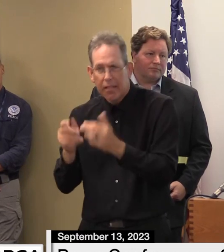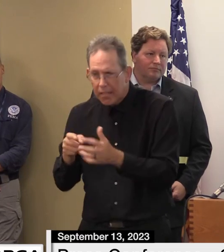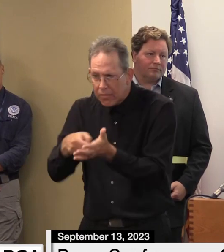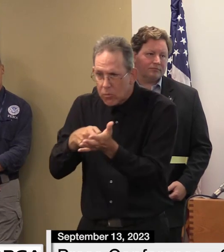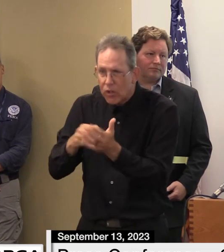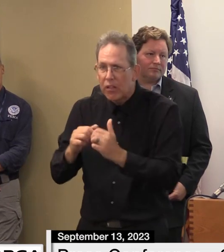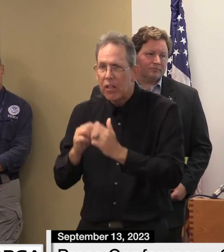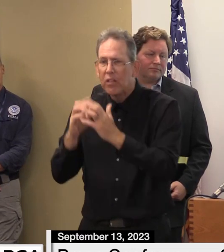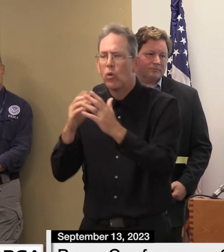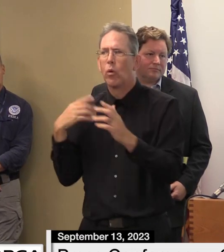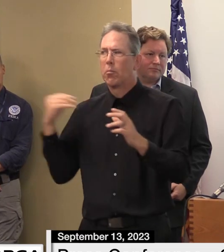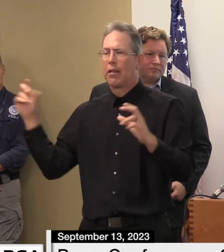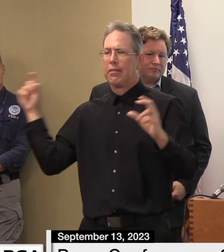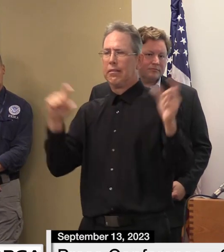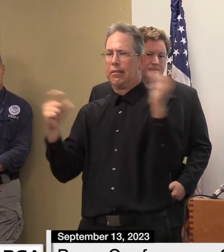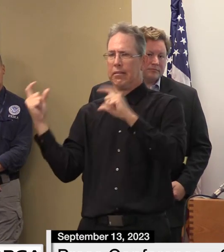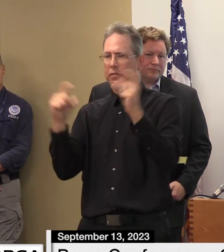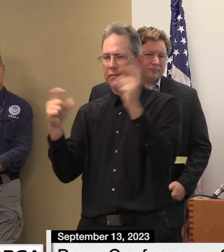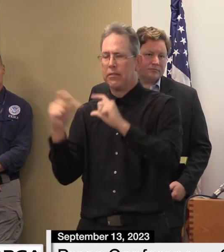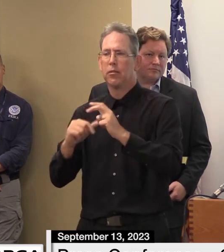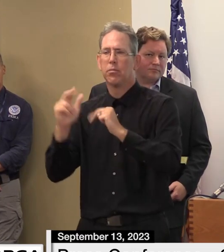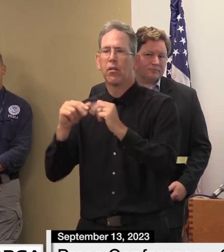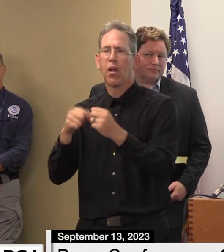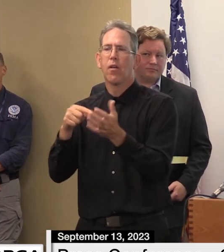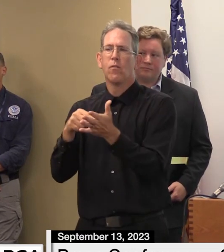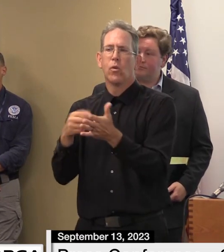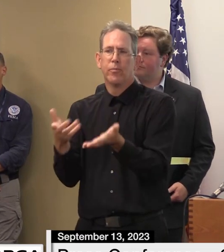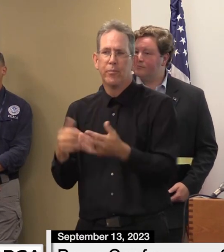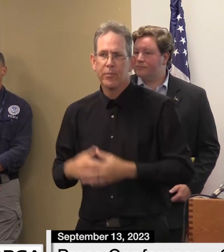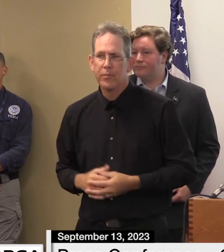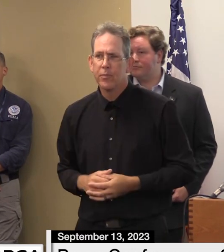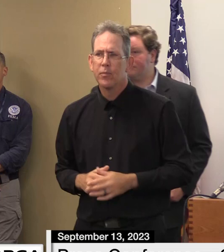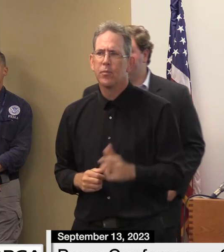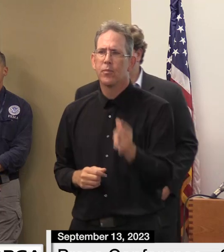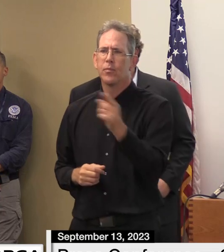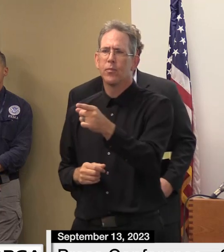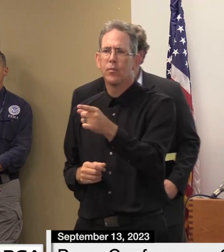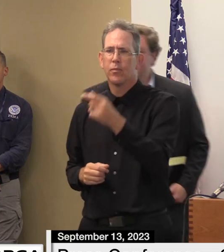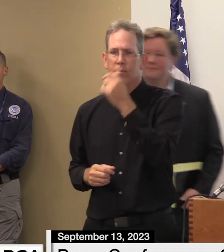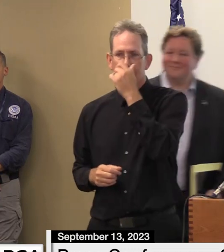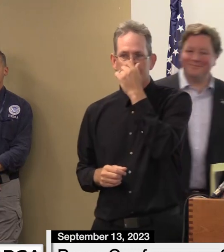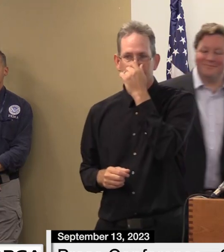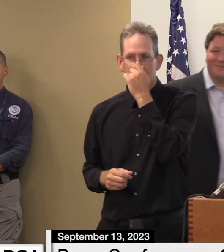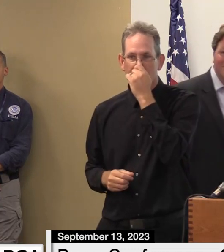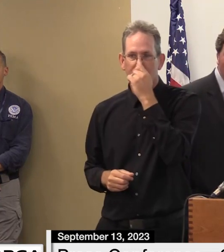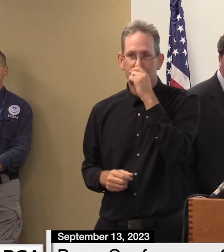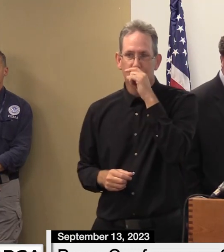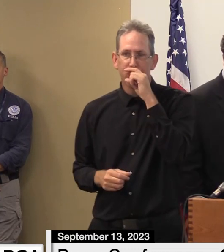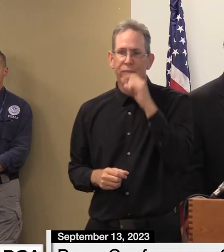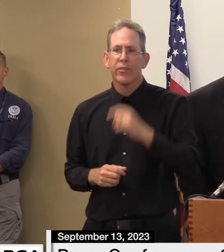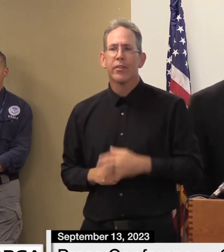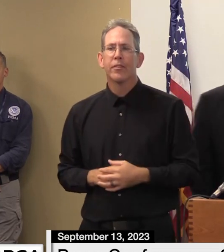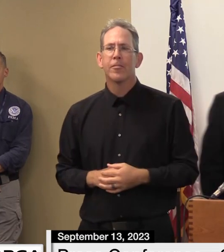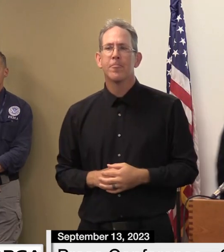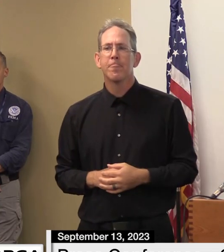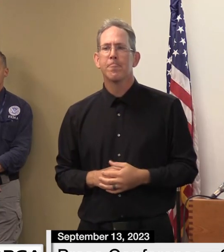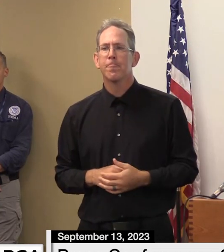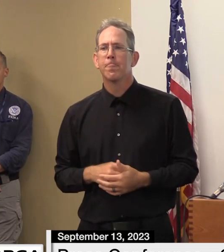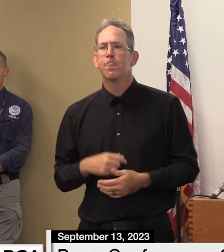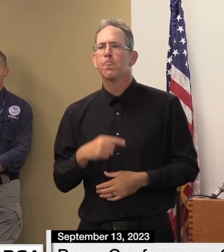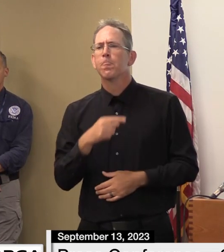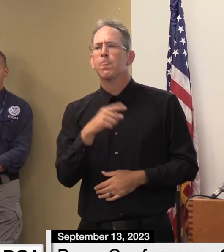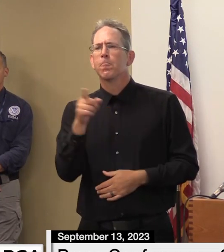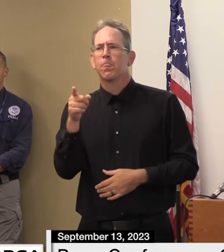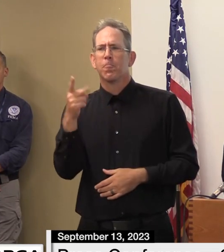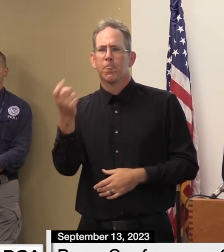to make it work overall. Treasurer, can you explain in layman's terms what is cash